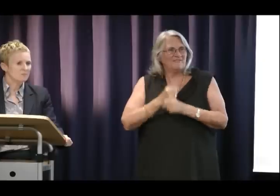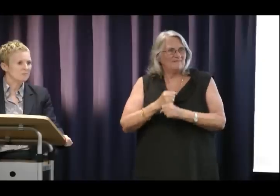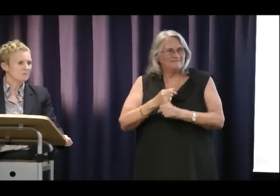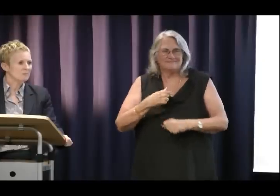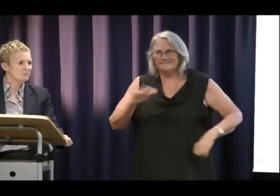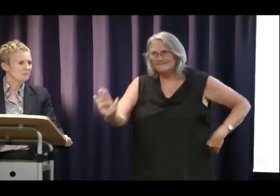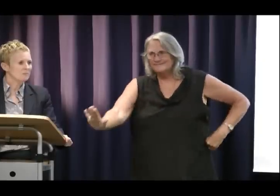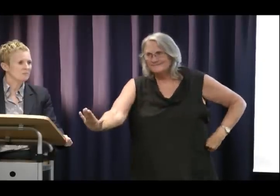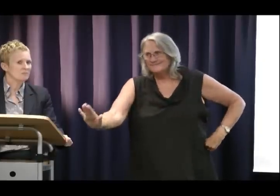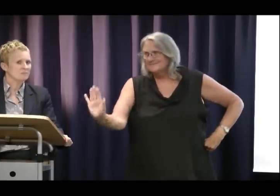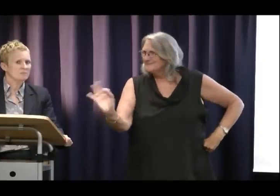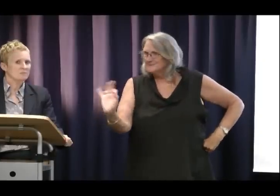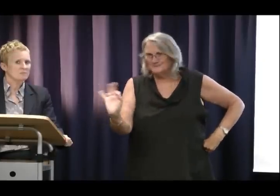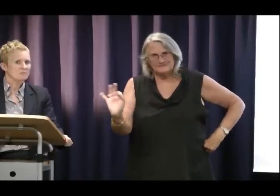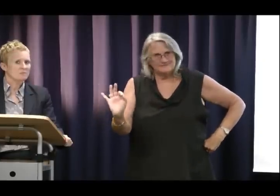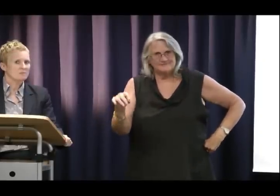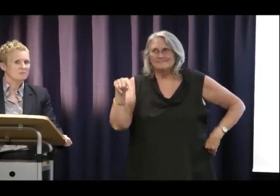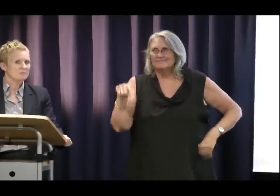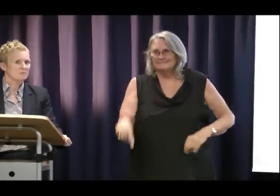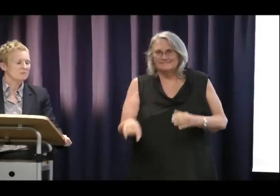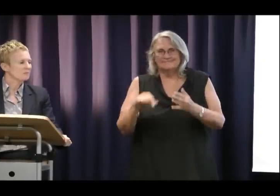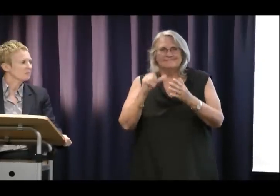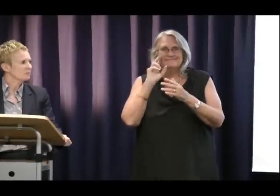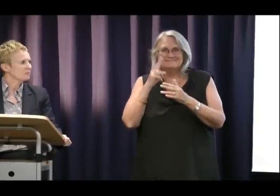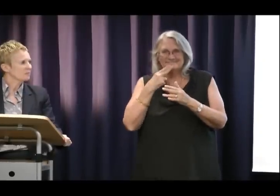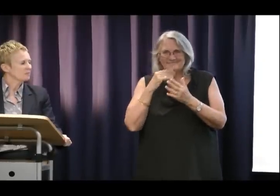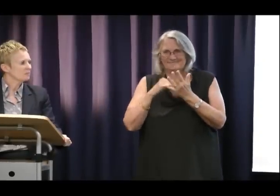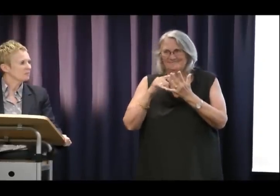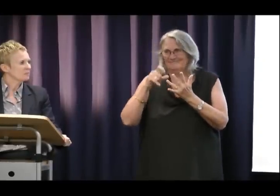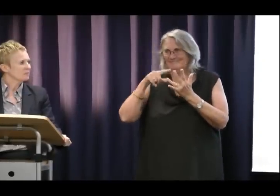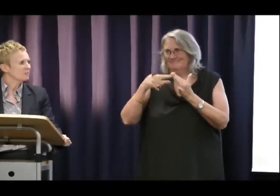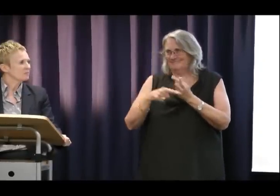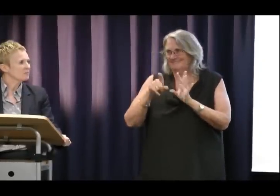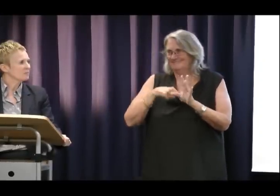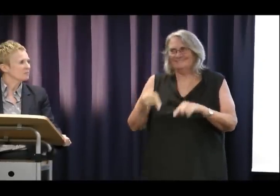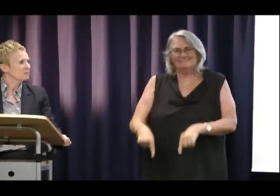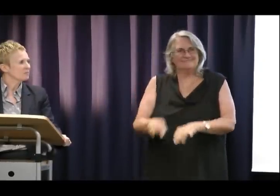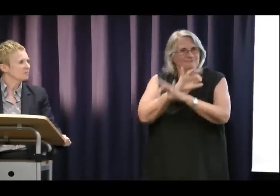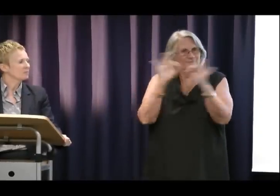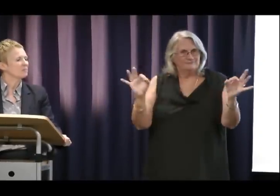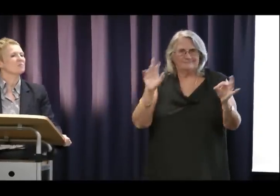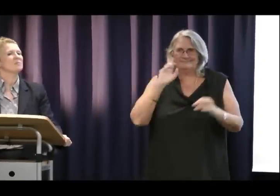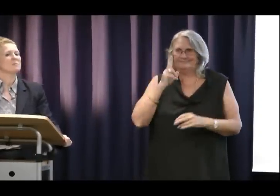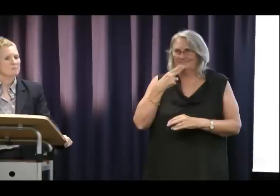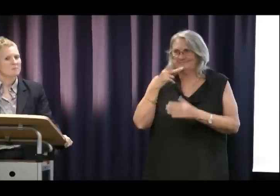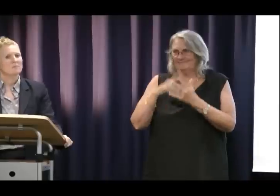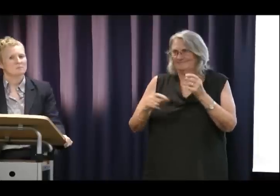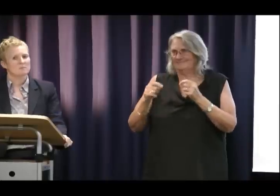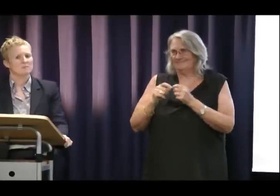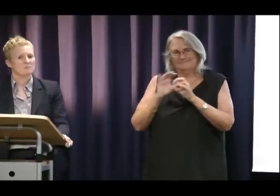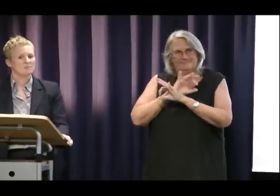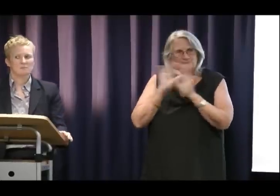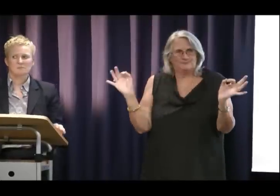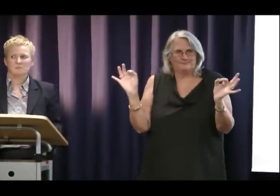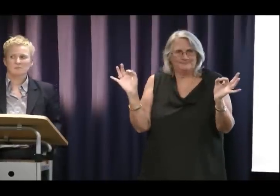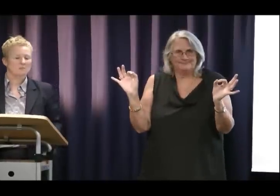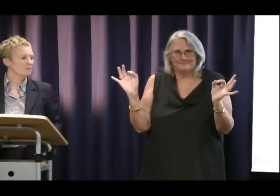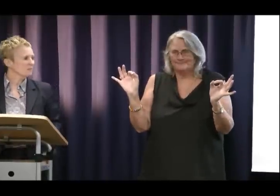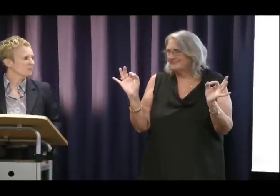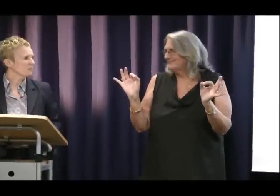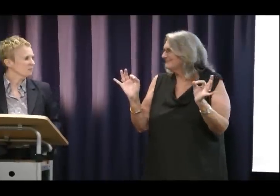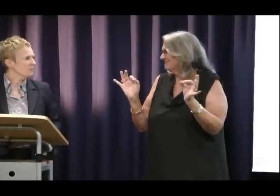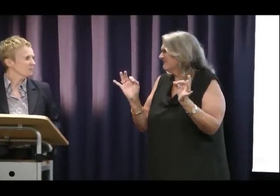Sometimes people say, you know, Albert Street is the Deaf Club, and I say, no, this is the Deaf Society on Albert Street, it's not the Deaf